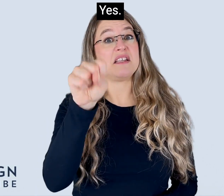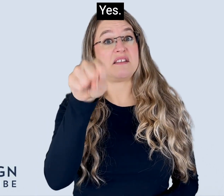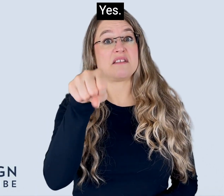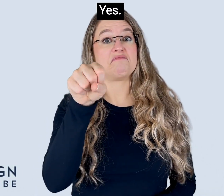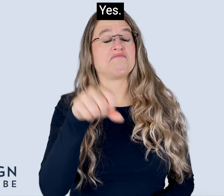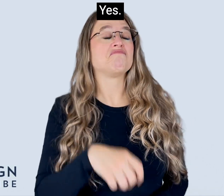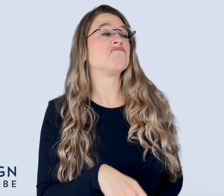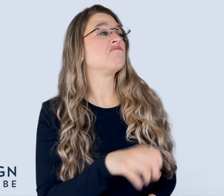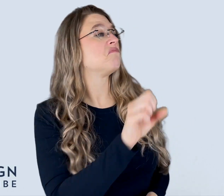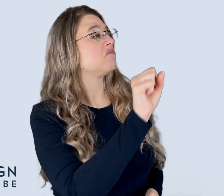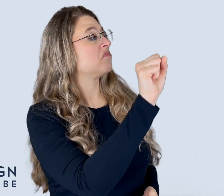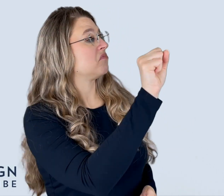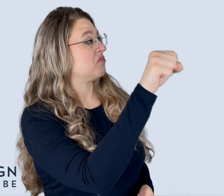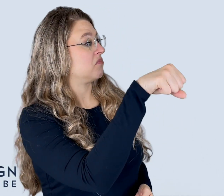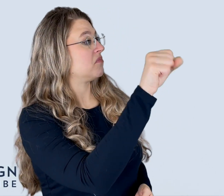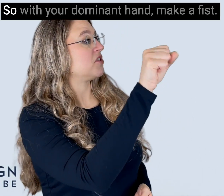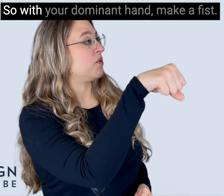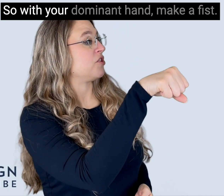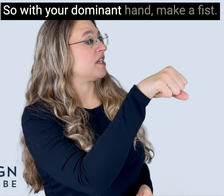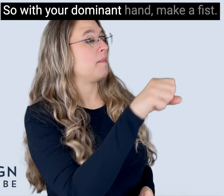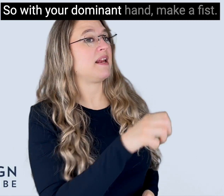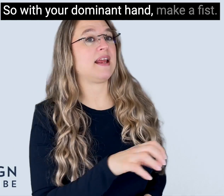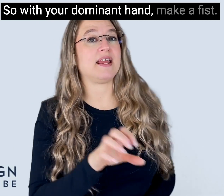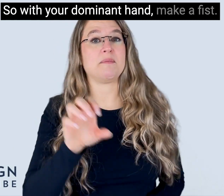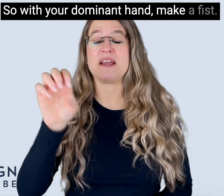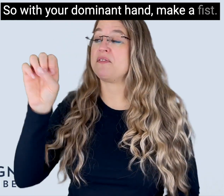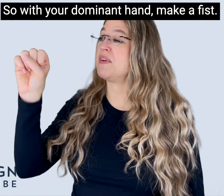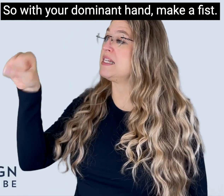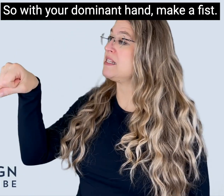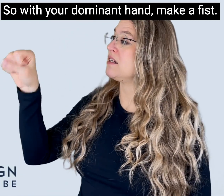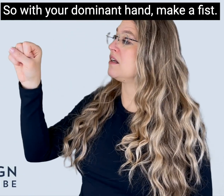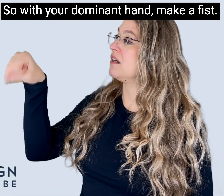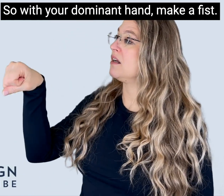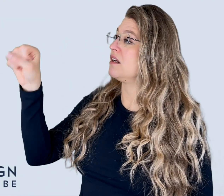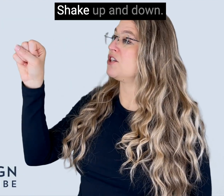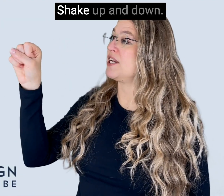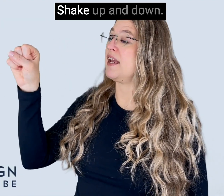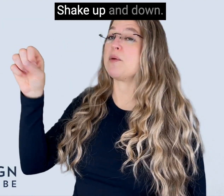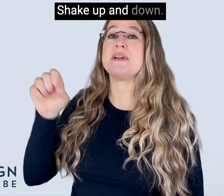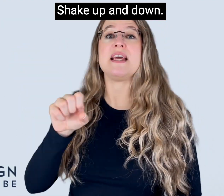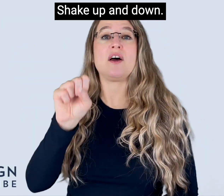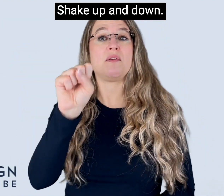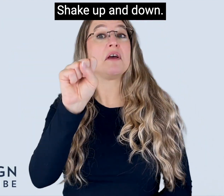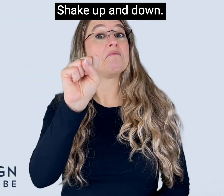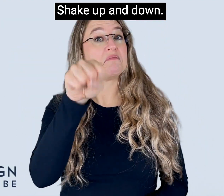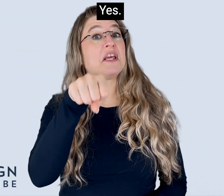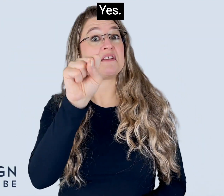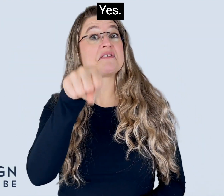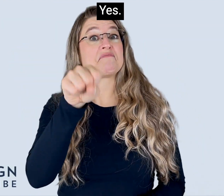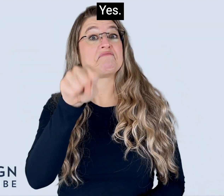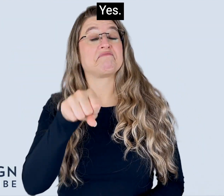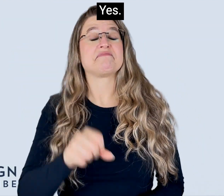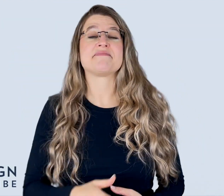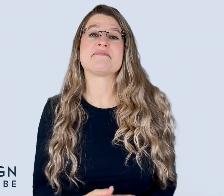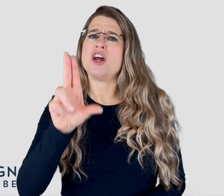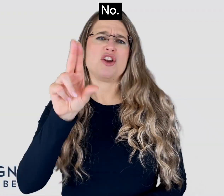yes. So with your dominant hand, make a fist, shake up and down, yes.